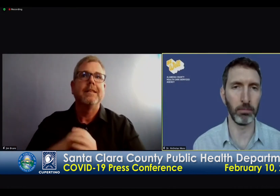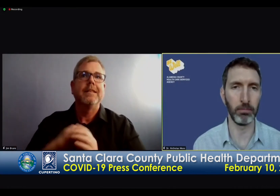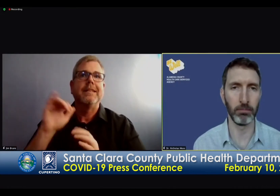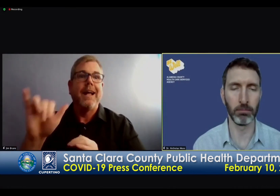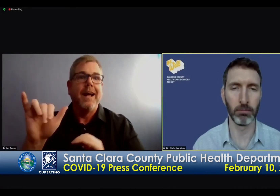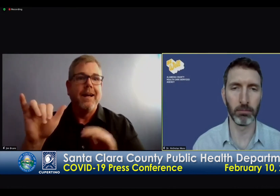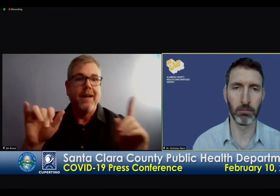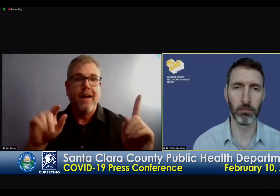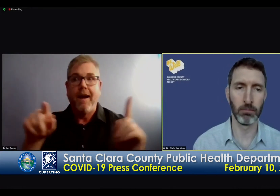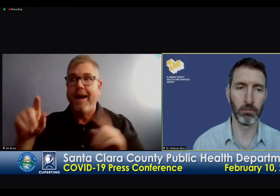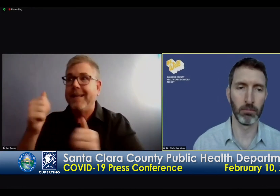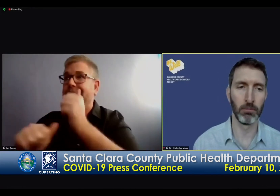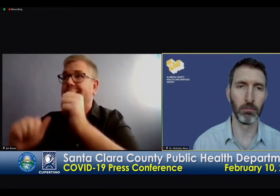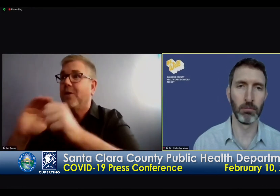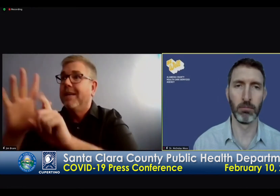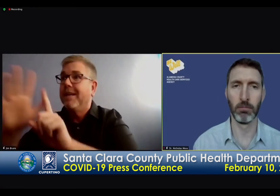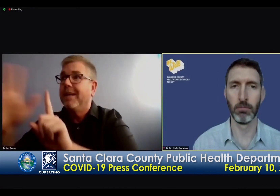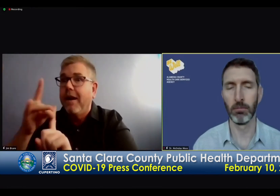information.